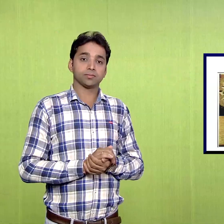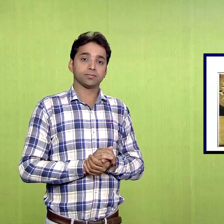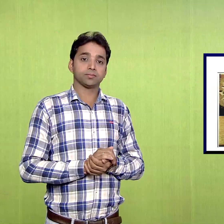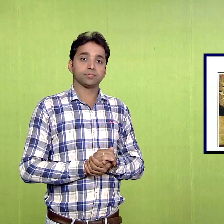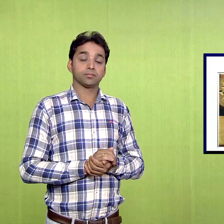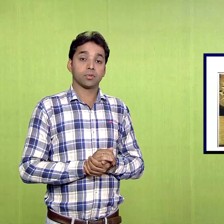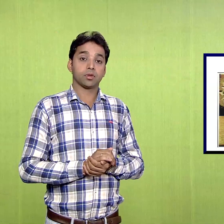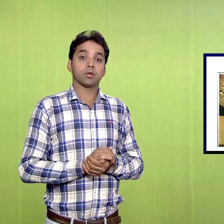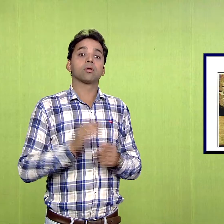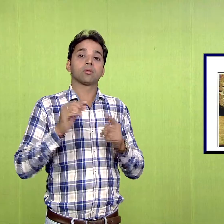Pashupati,